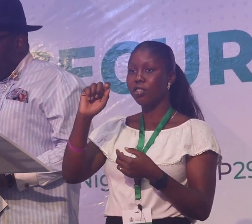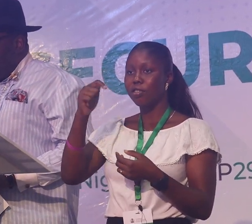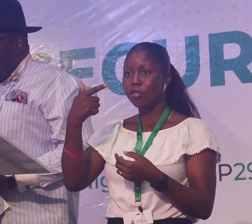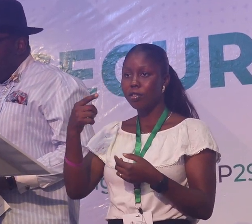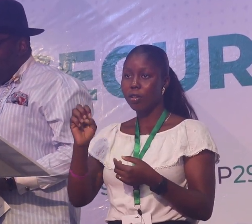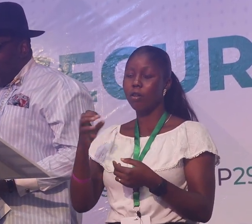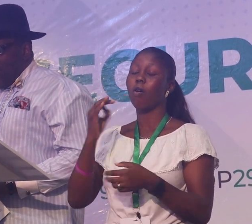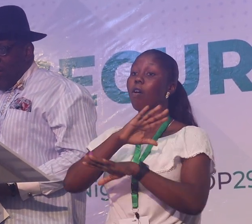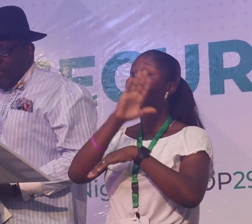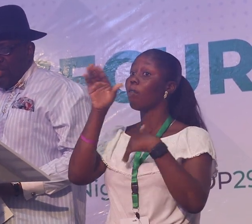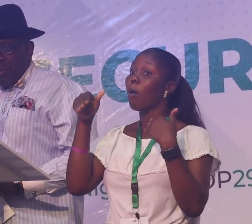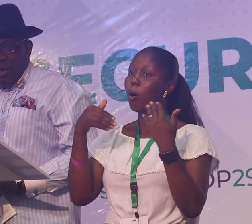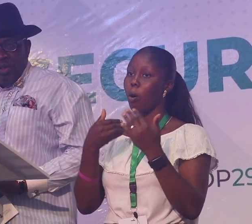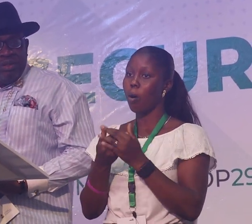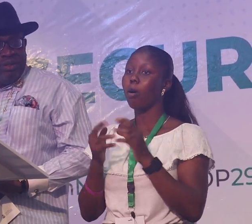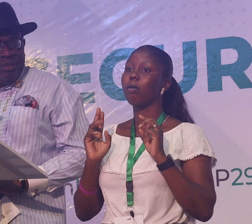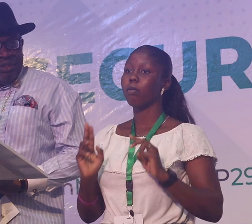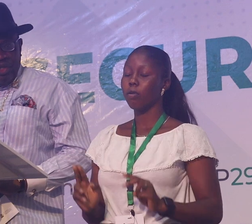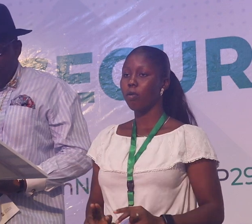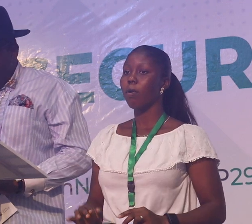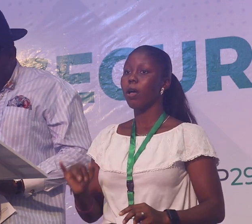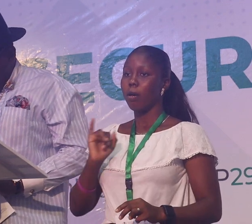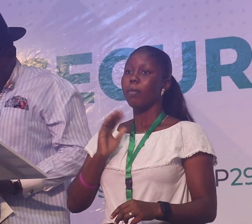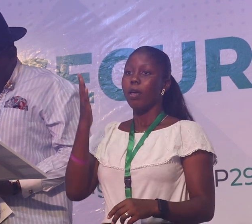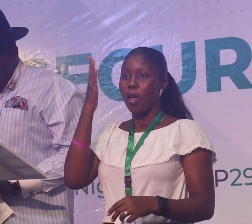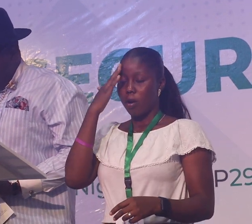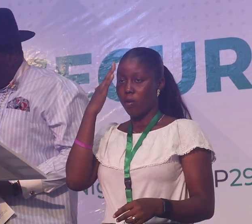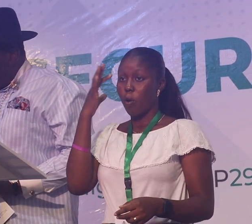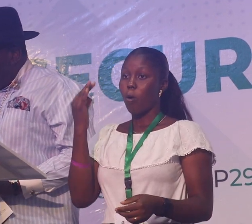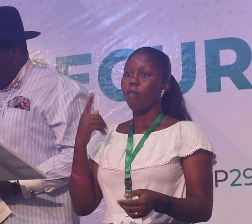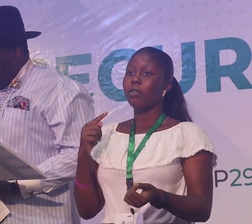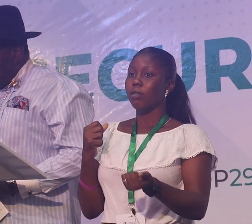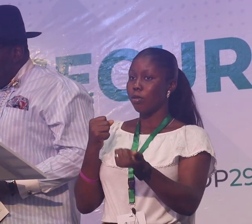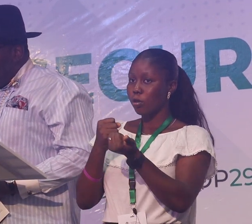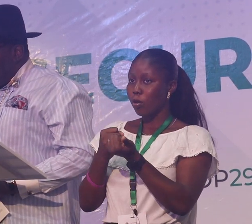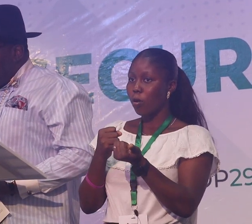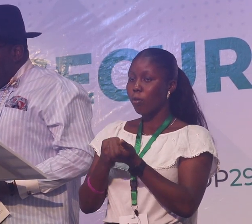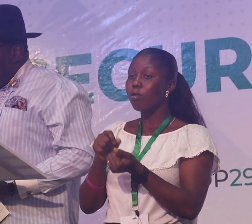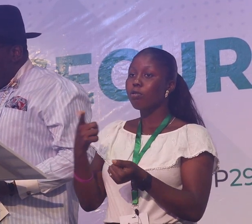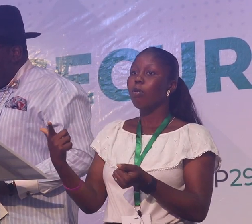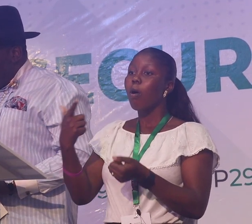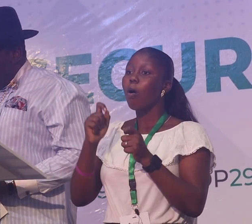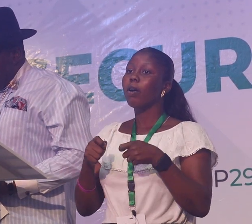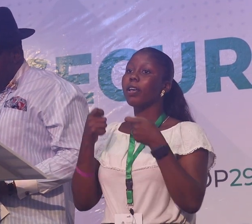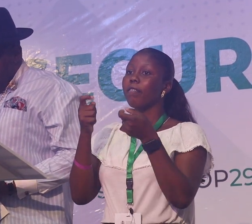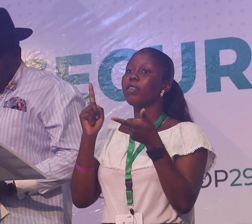And I'm aware of the support you're all giving to the NCCC,